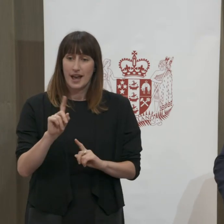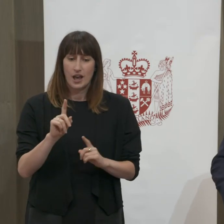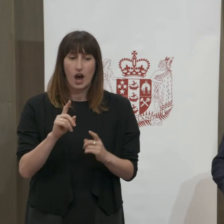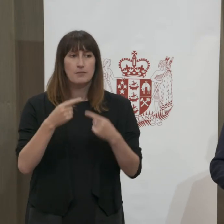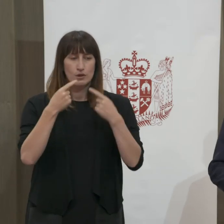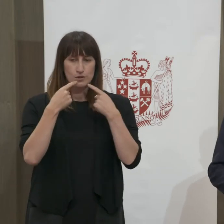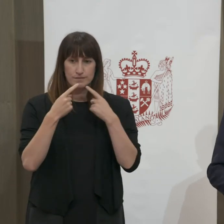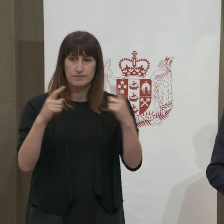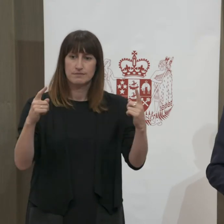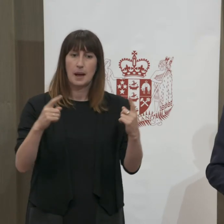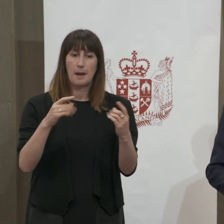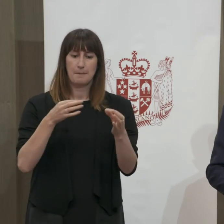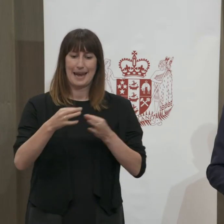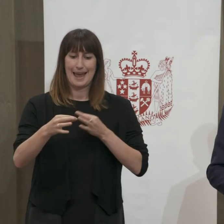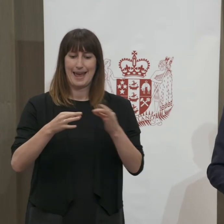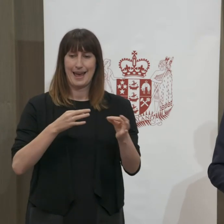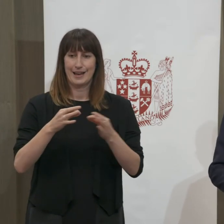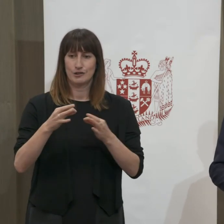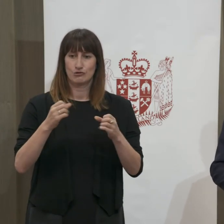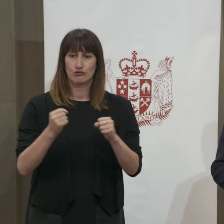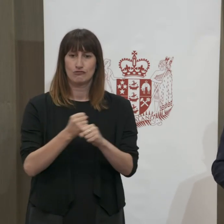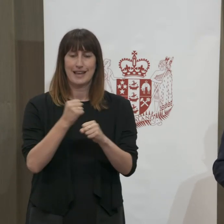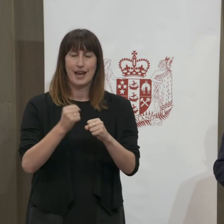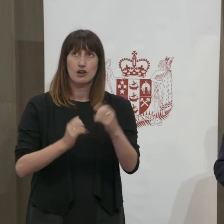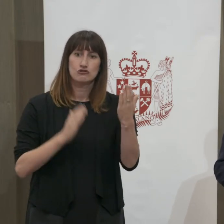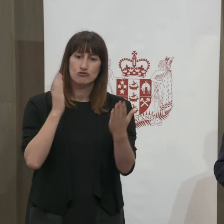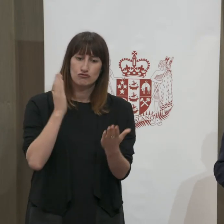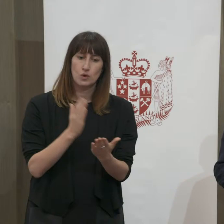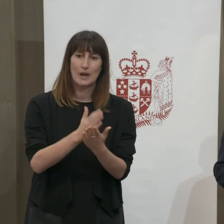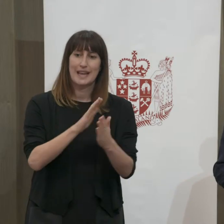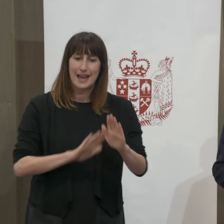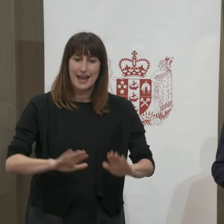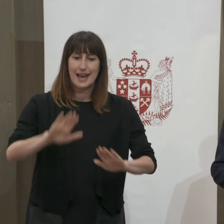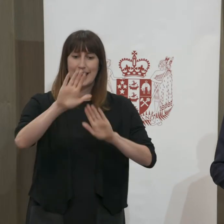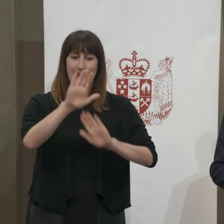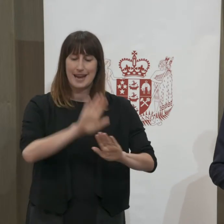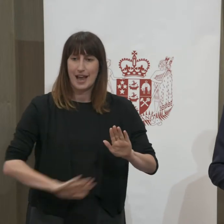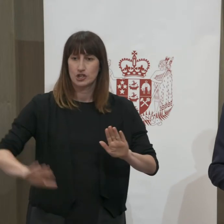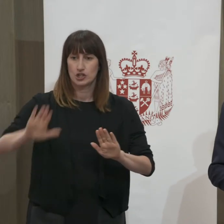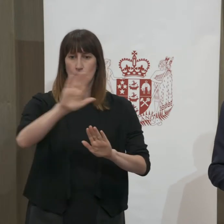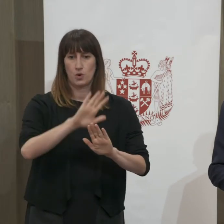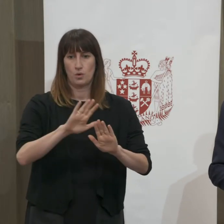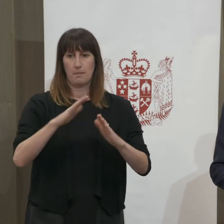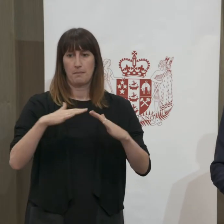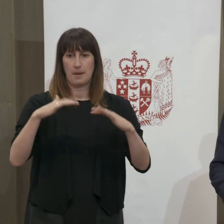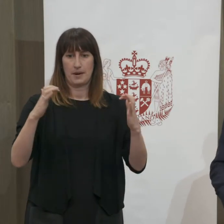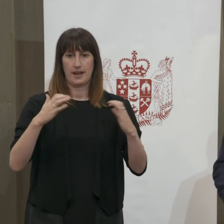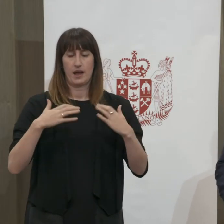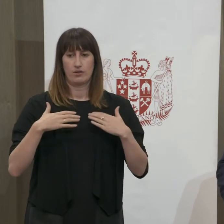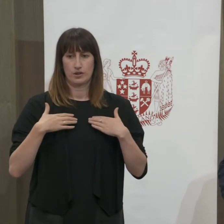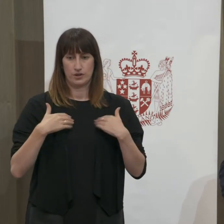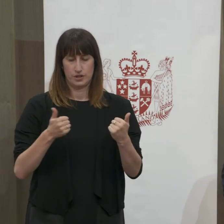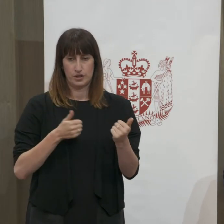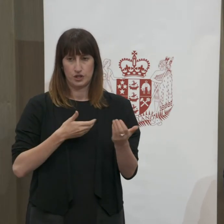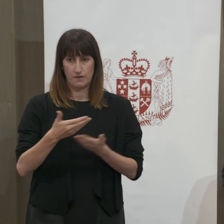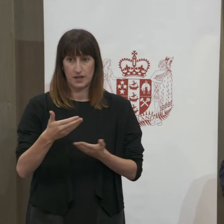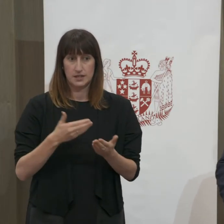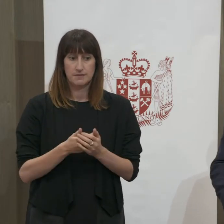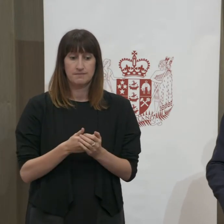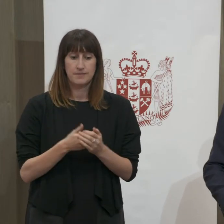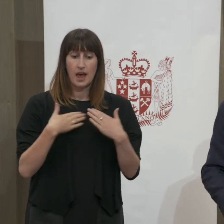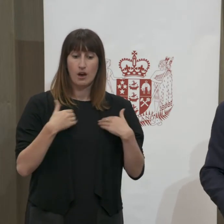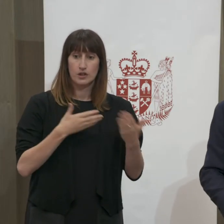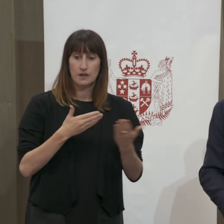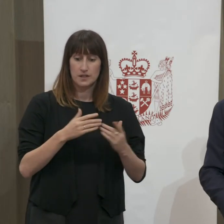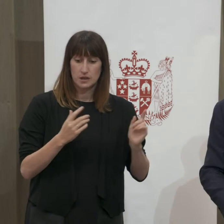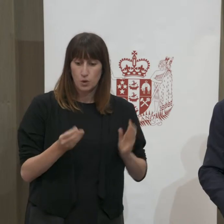plan to create a truly national public health service. A system that takes health services to the people who need